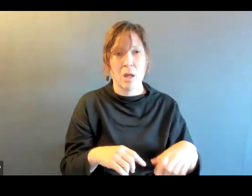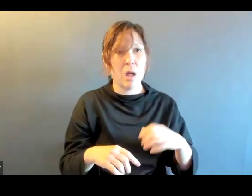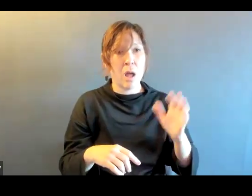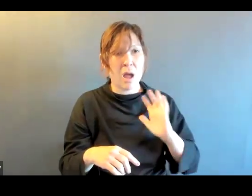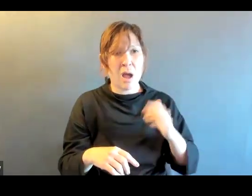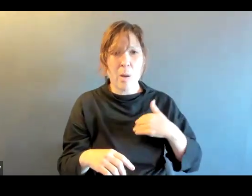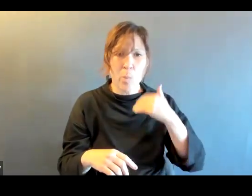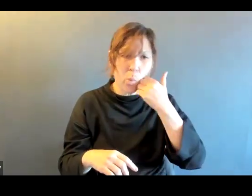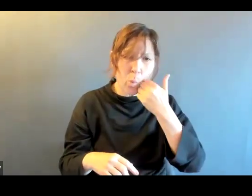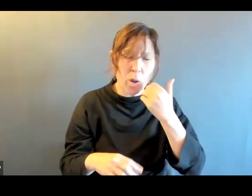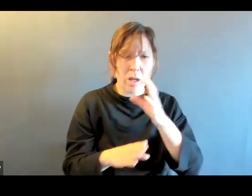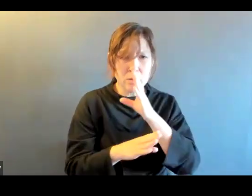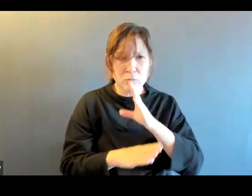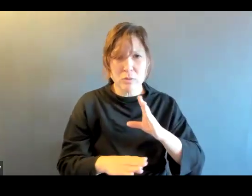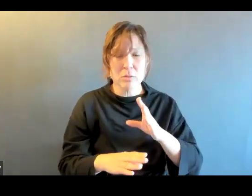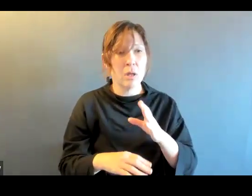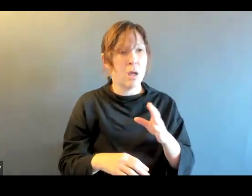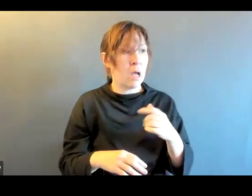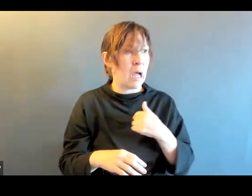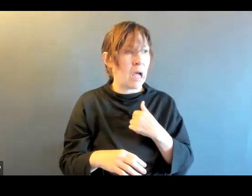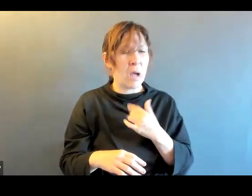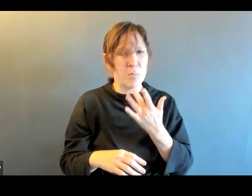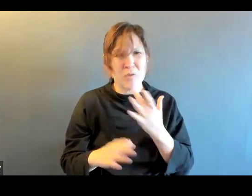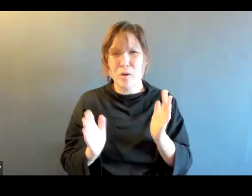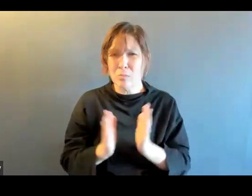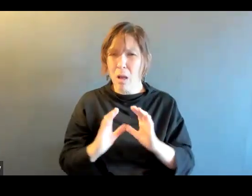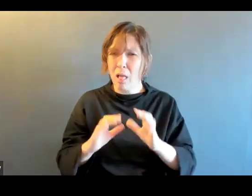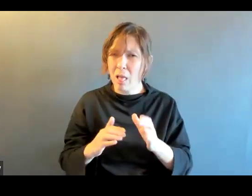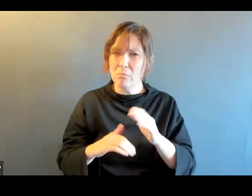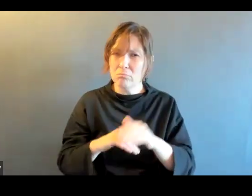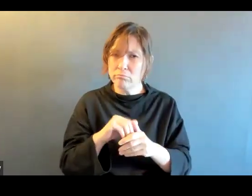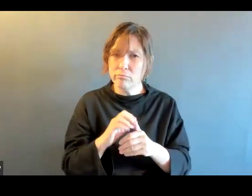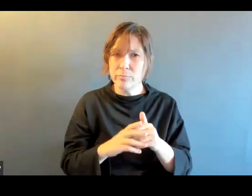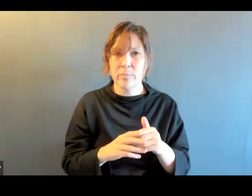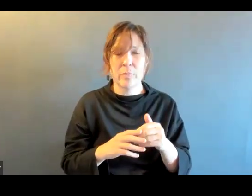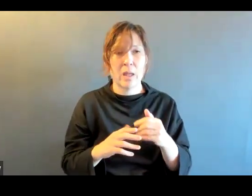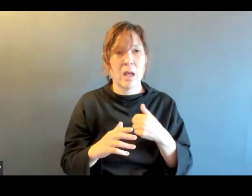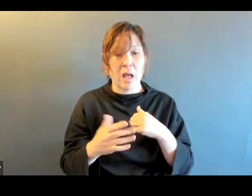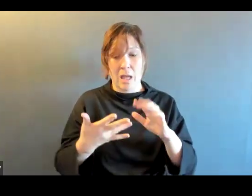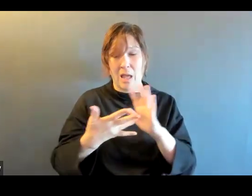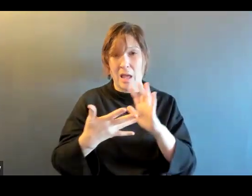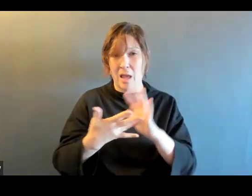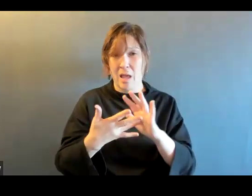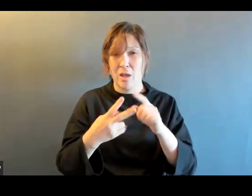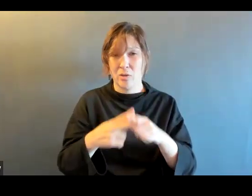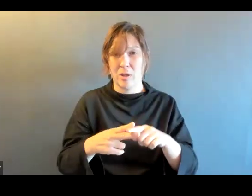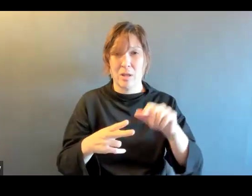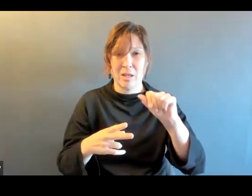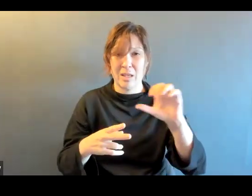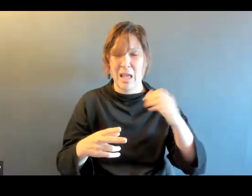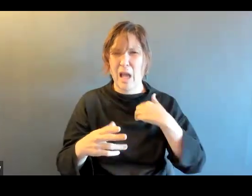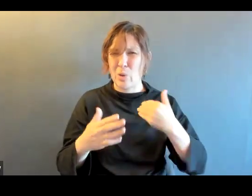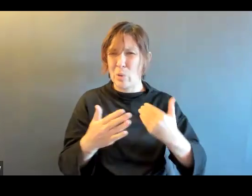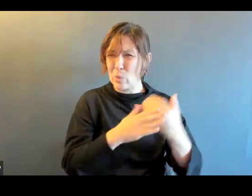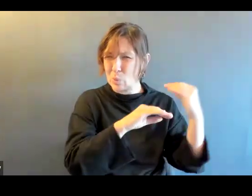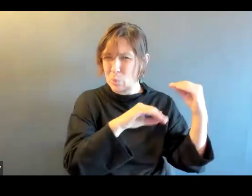really helpful to have small size classes where I could get comfortable. When I came to ACC for my 9th grade year, I was new to the country, and I was